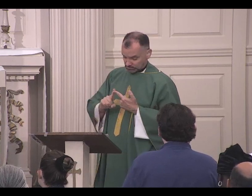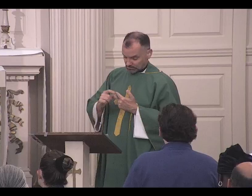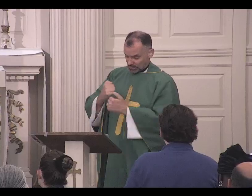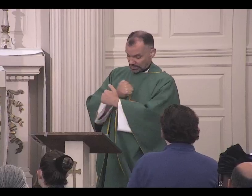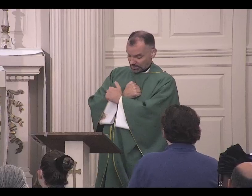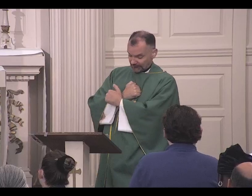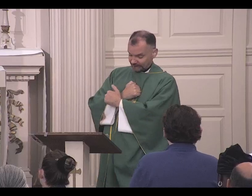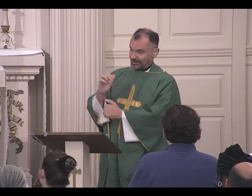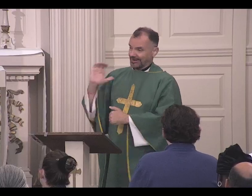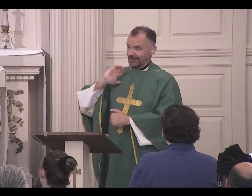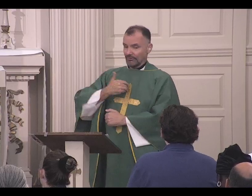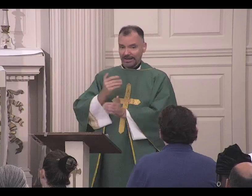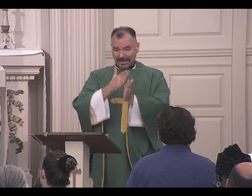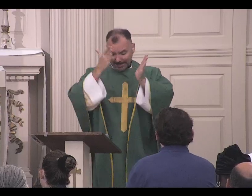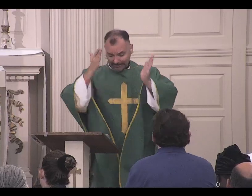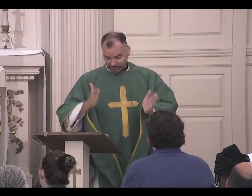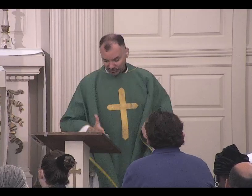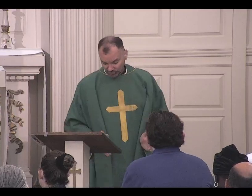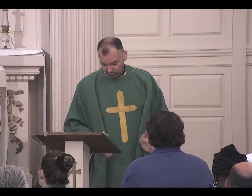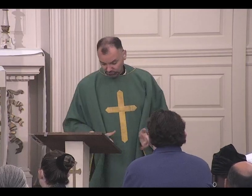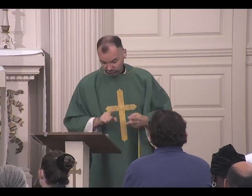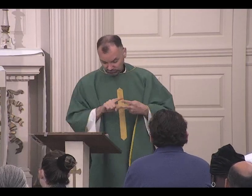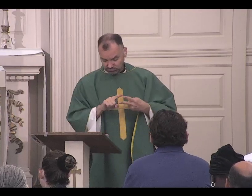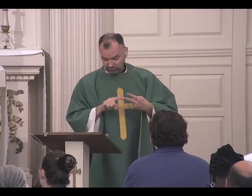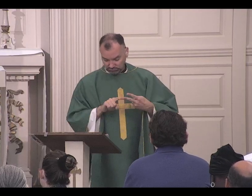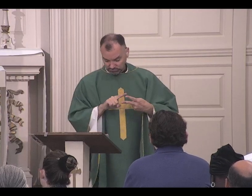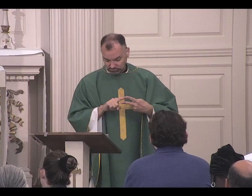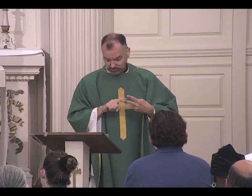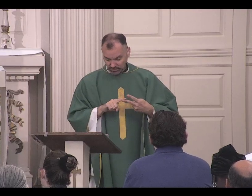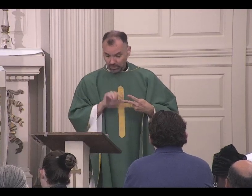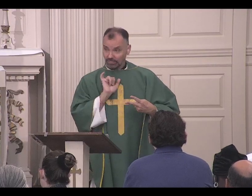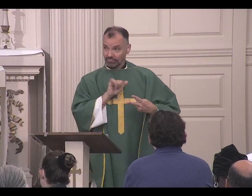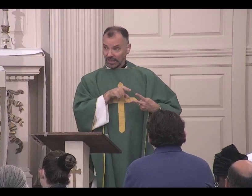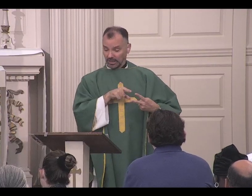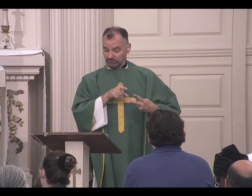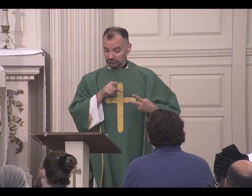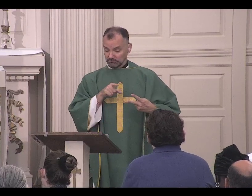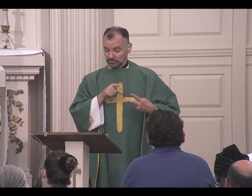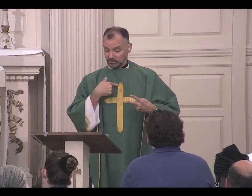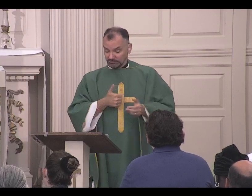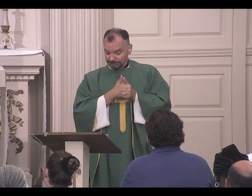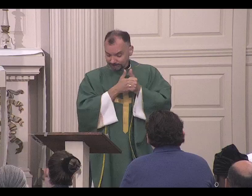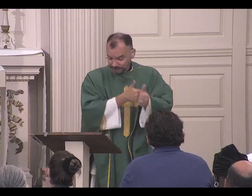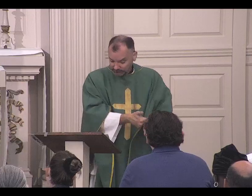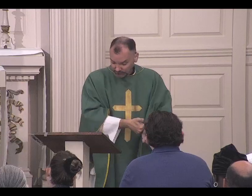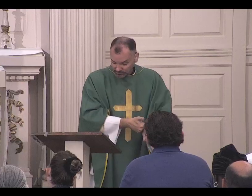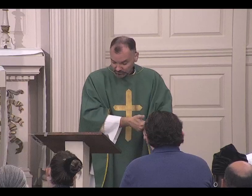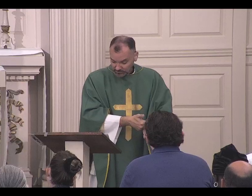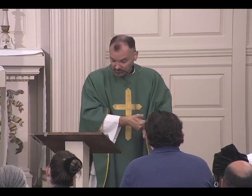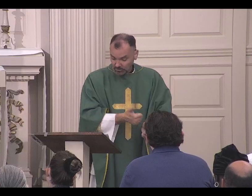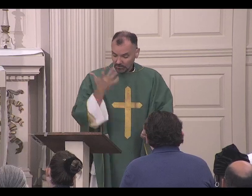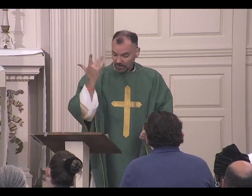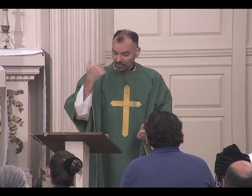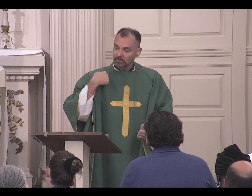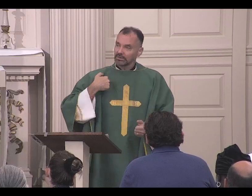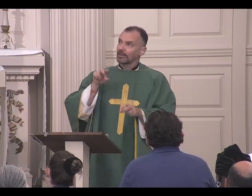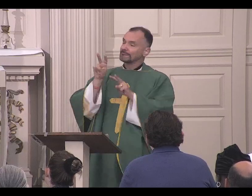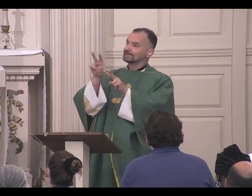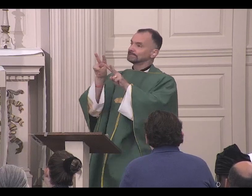you and of our neighbor, grant that by keeping your precepts,